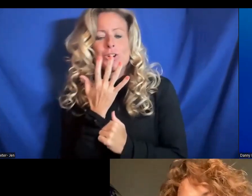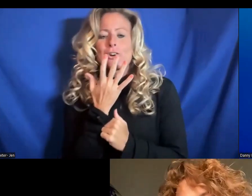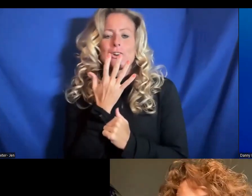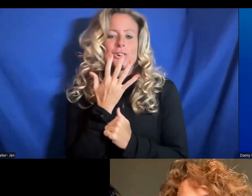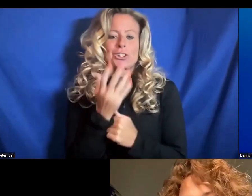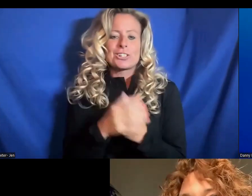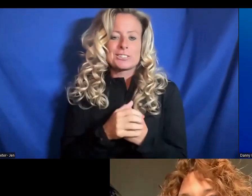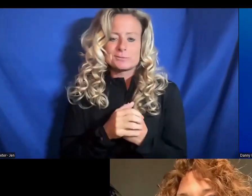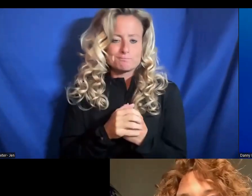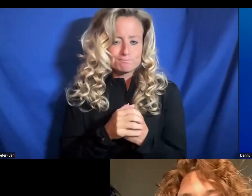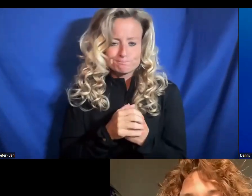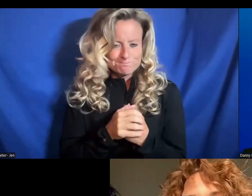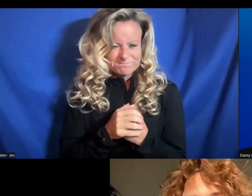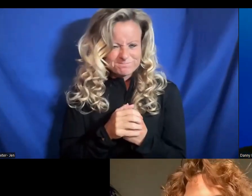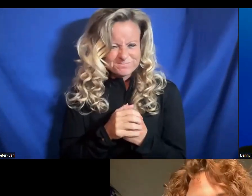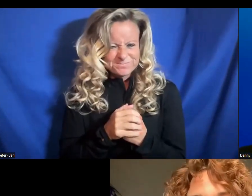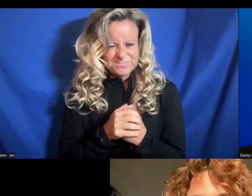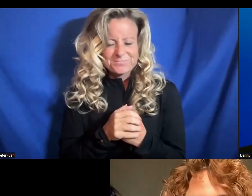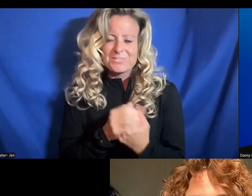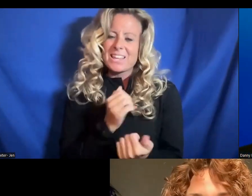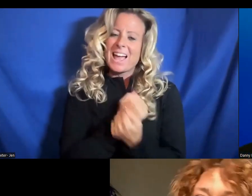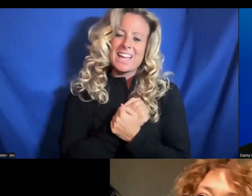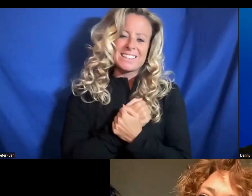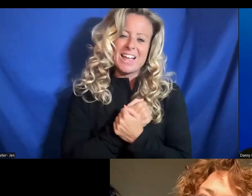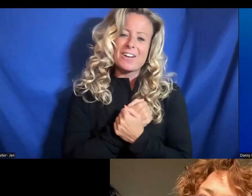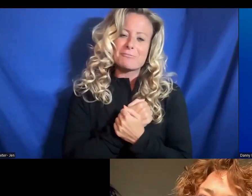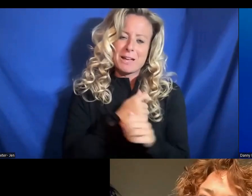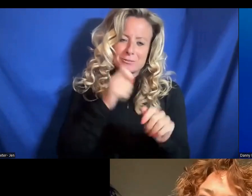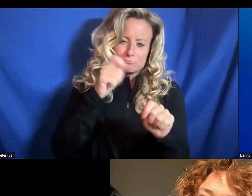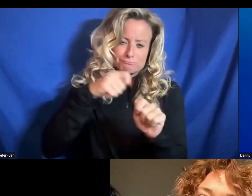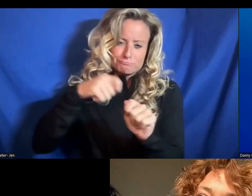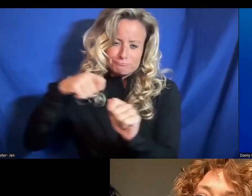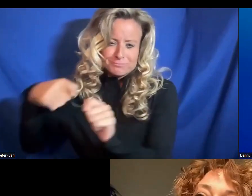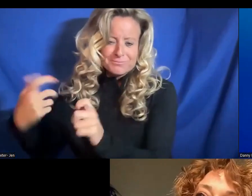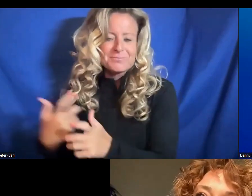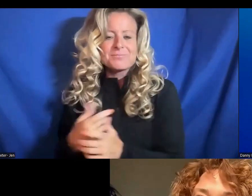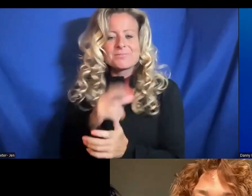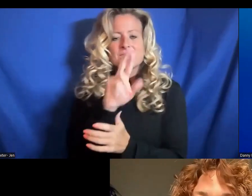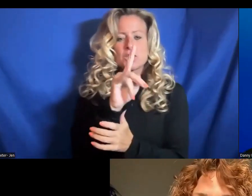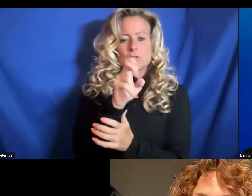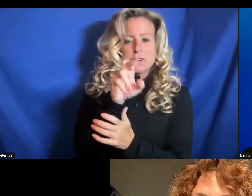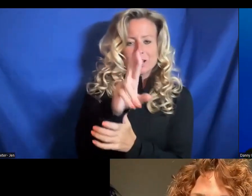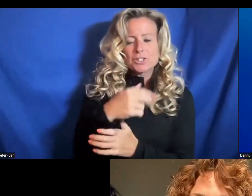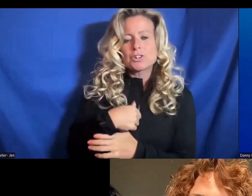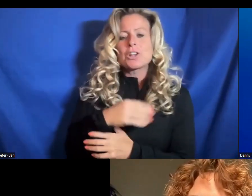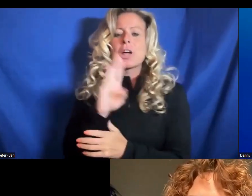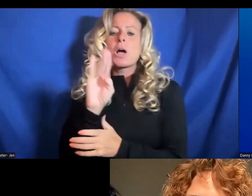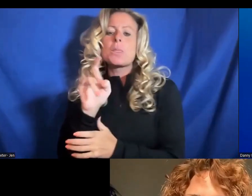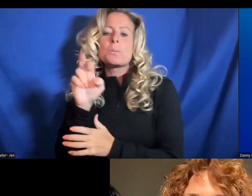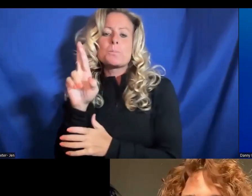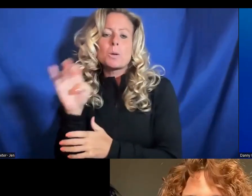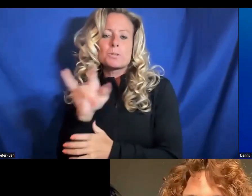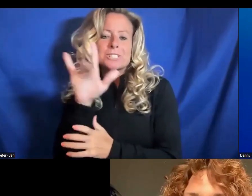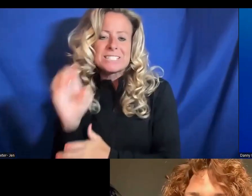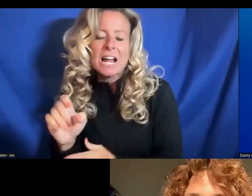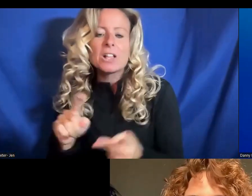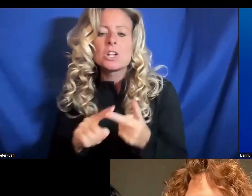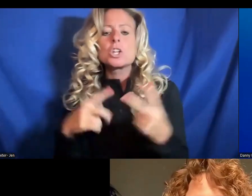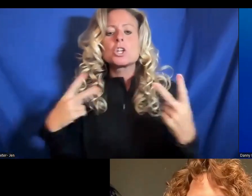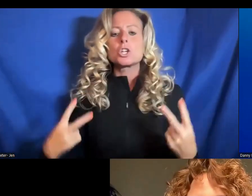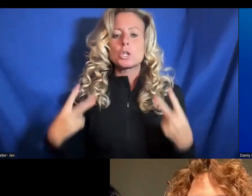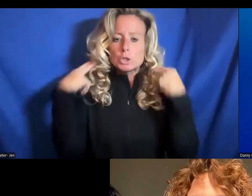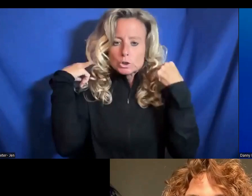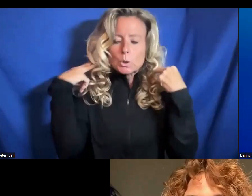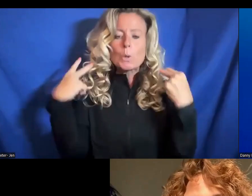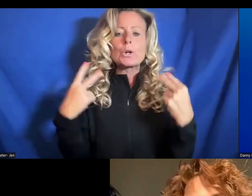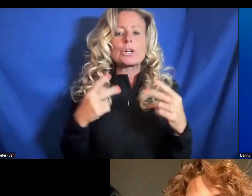things like that. I love my straight razor. I love the barbering styles, the shorter clipper cuts, things like